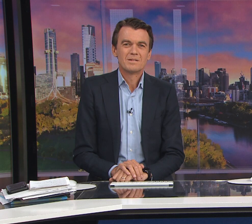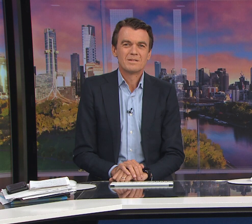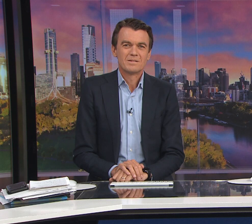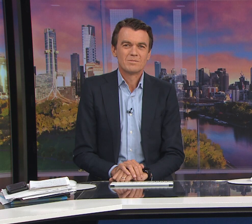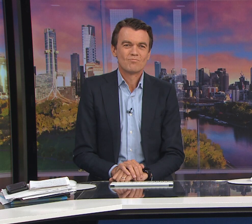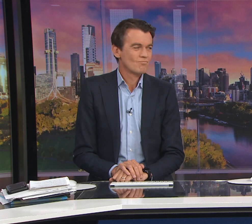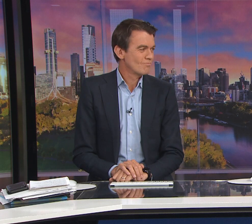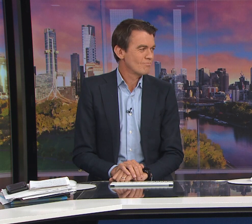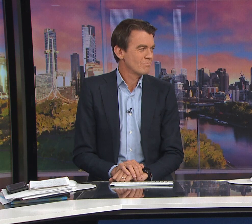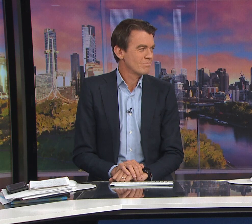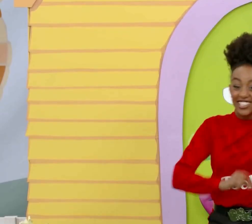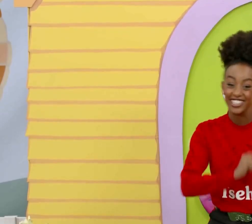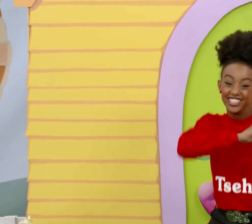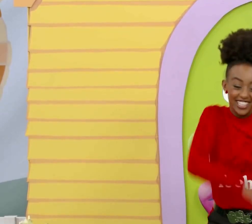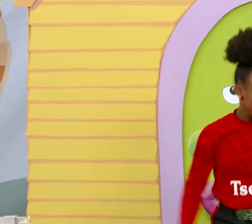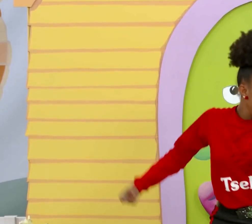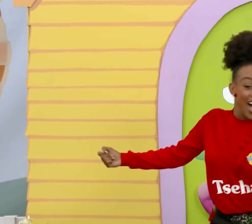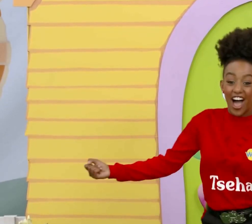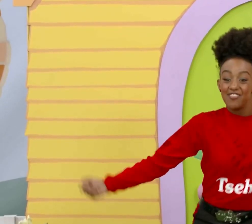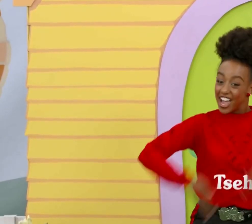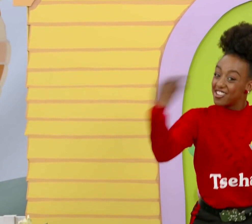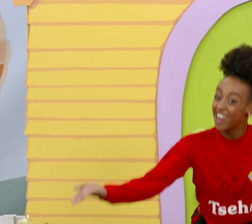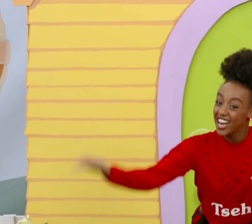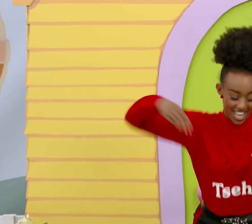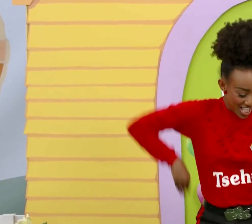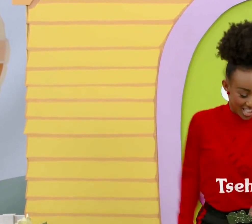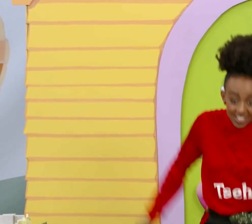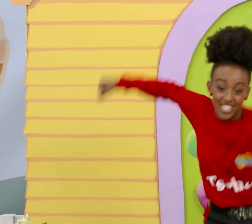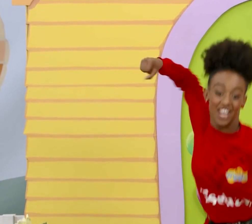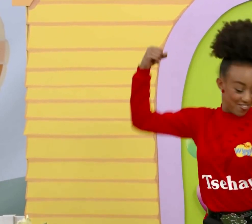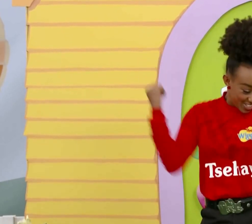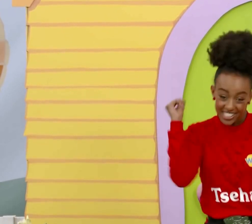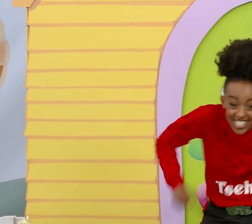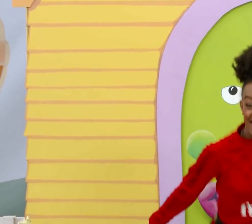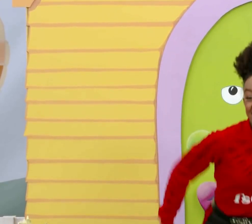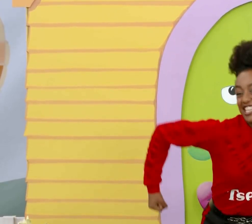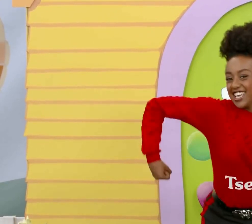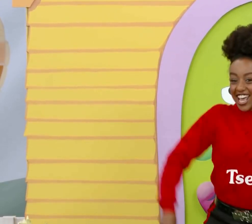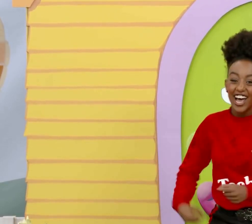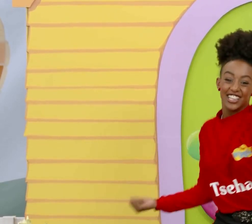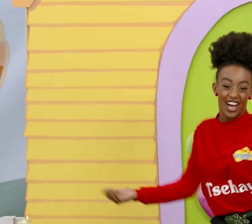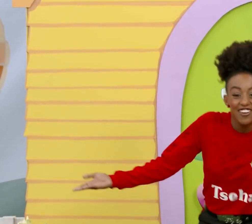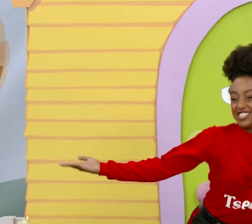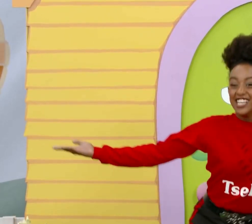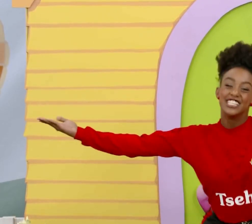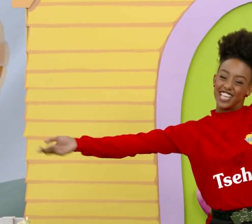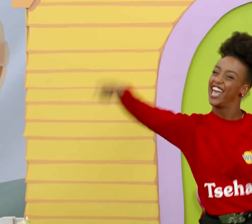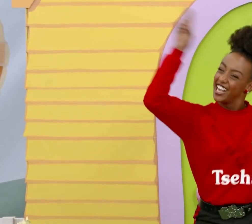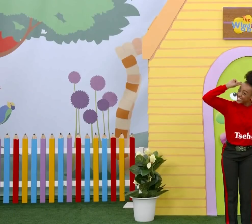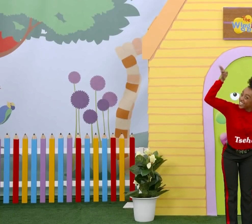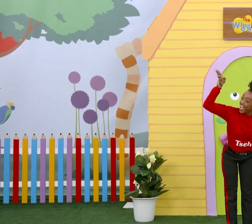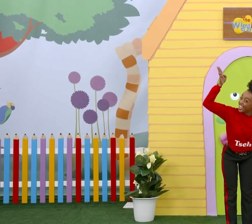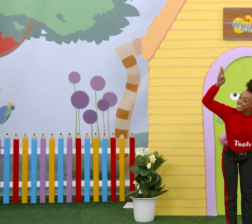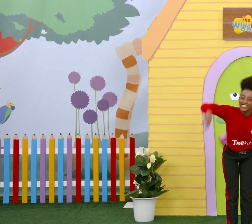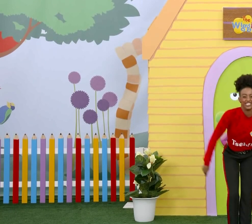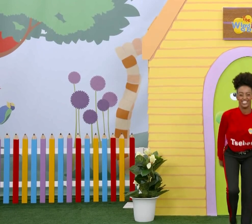January or February next year, with a new yellow Wiggle, Michael. Tsehay Hawkins, come on down. Tsehay has been with the retinue, the